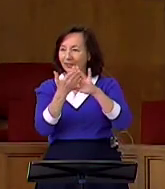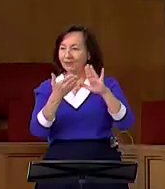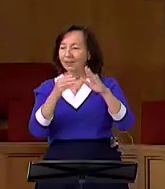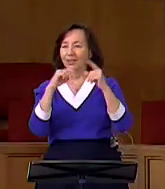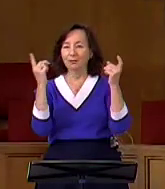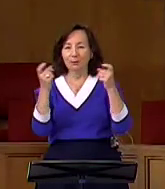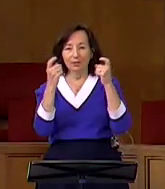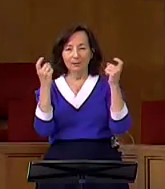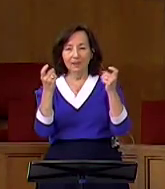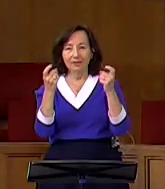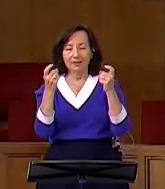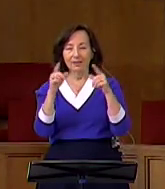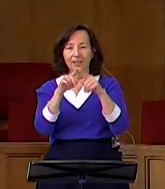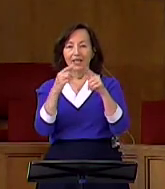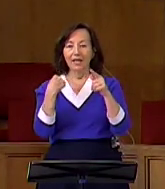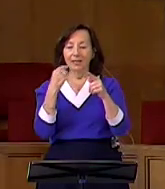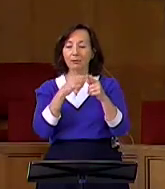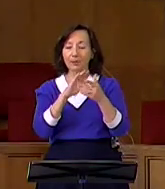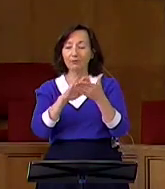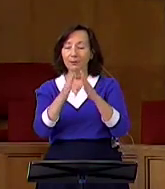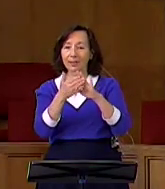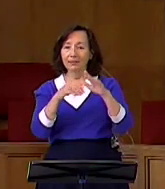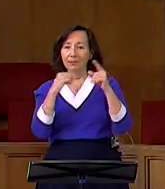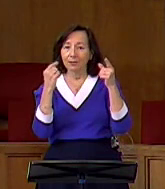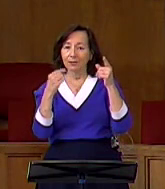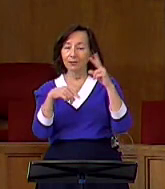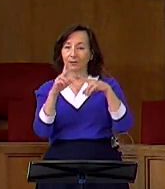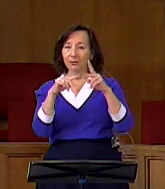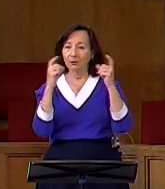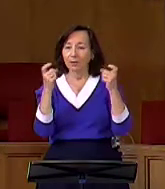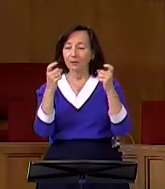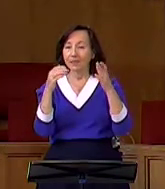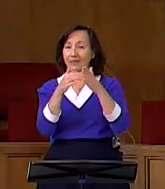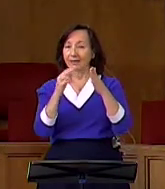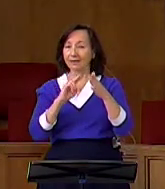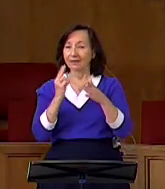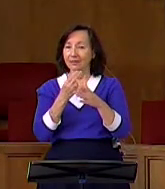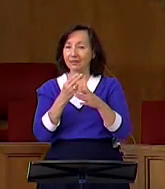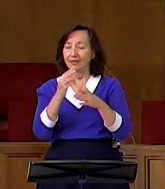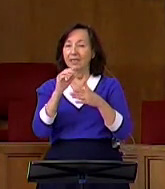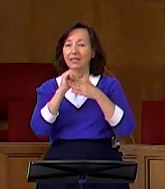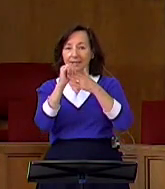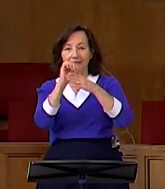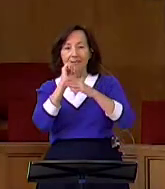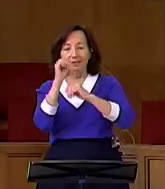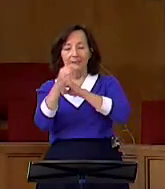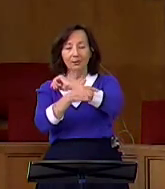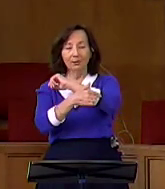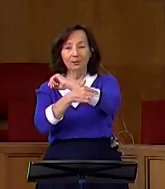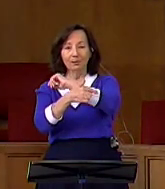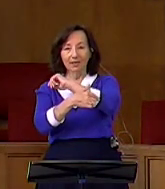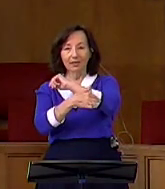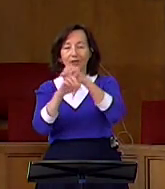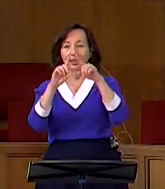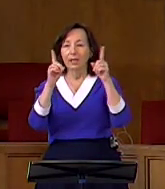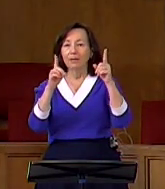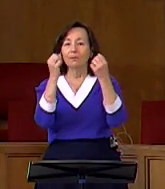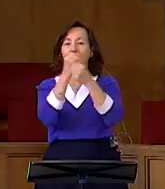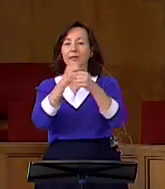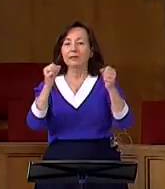and forgive us as we forgive those who trespass against us. Lead us not into